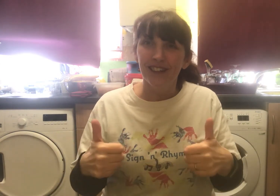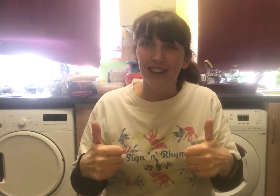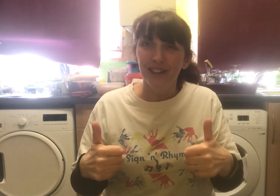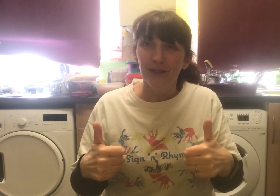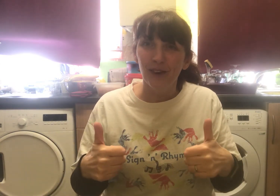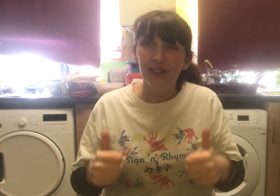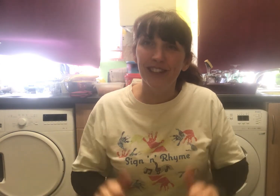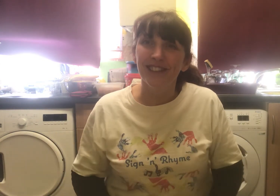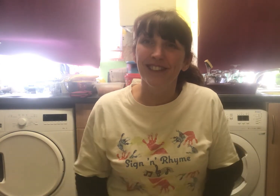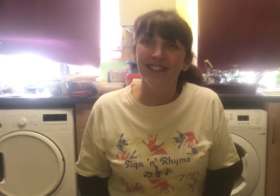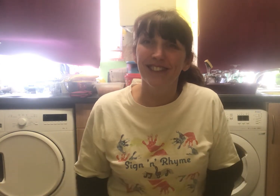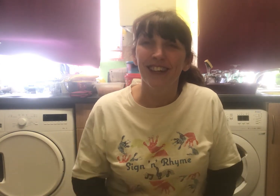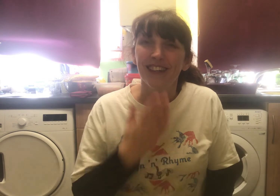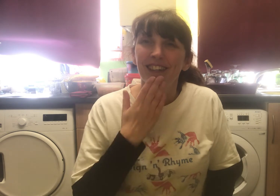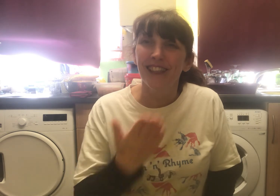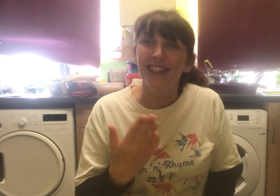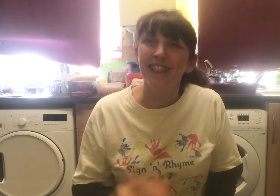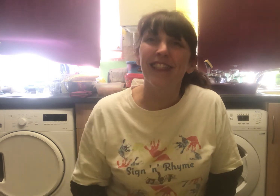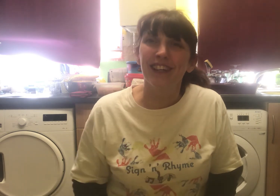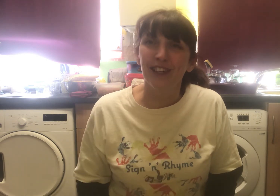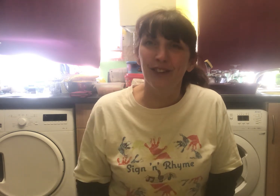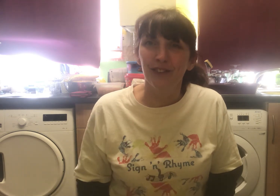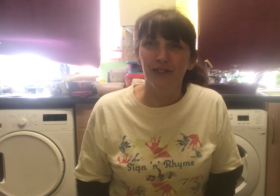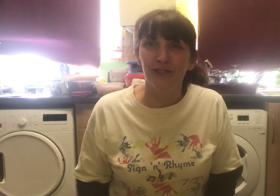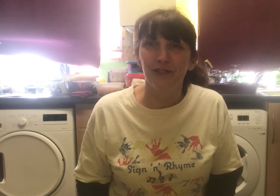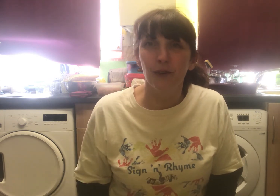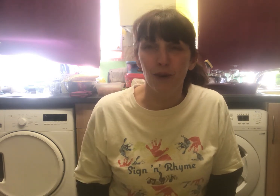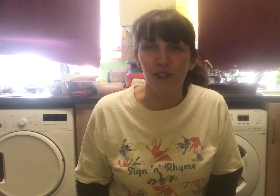Well done. Thank you for watching.